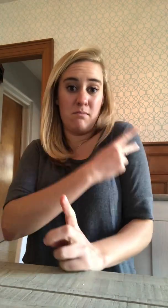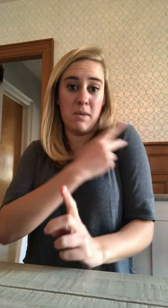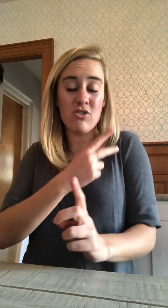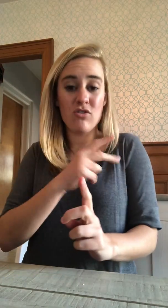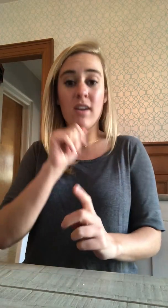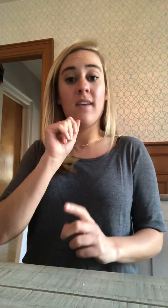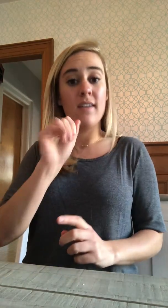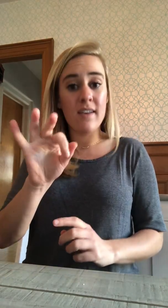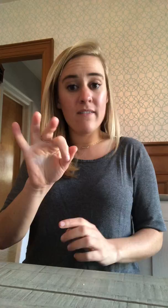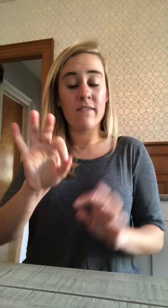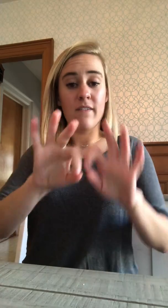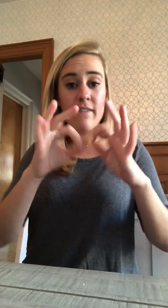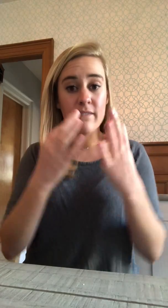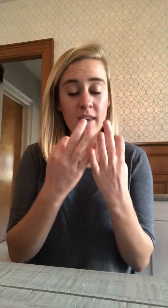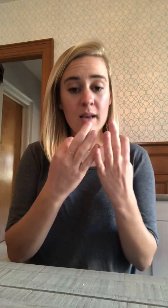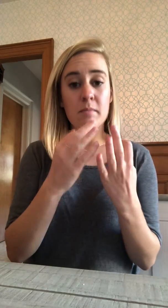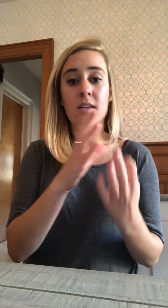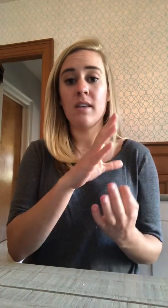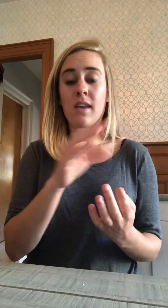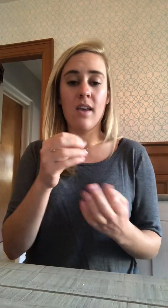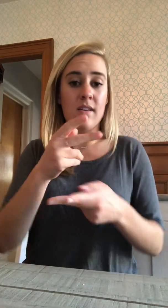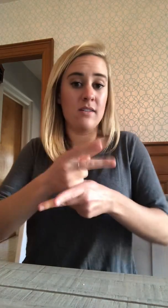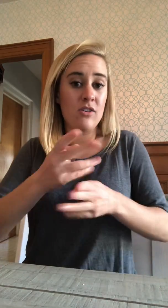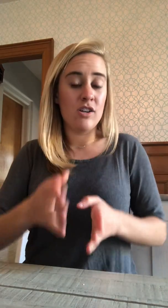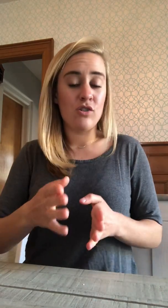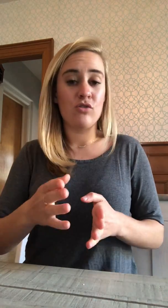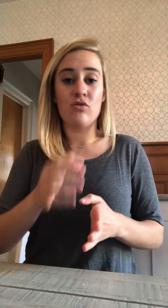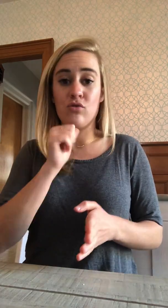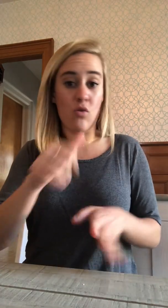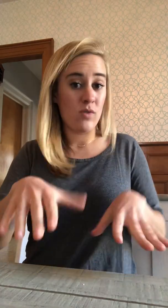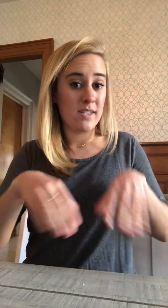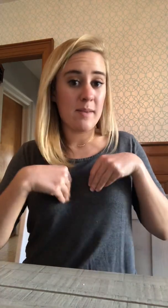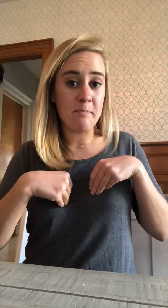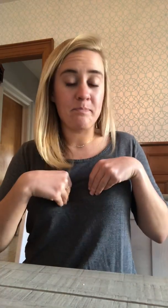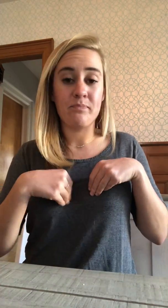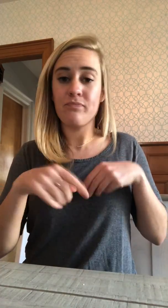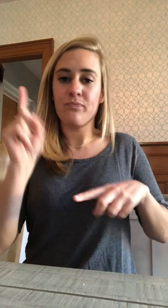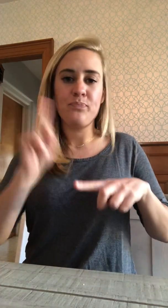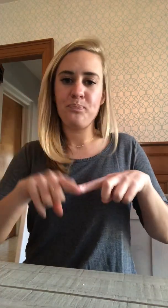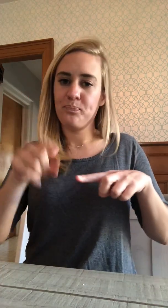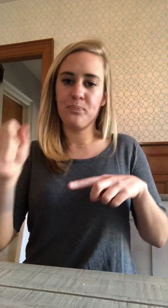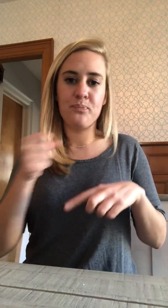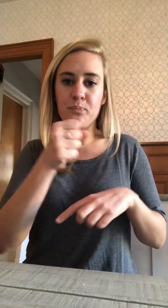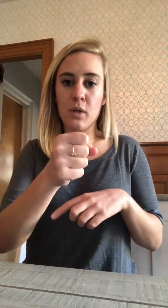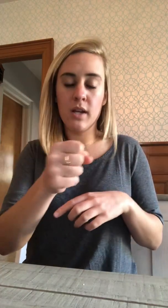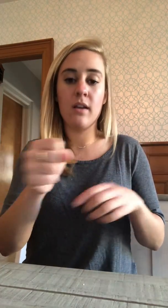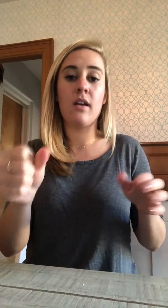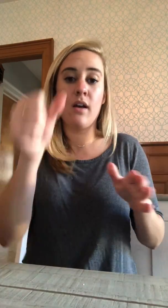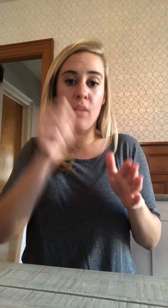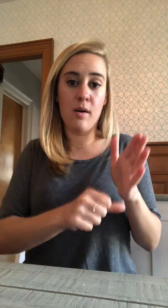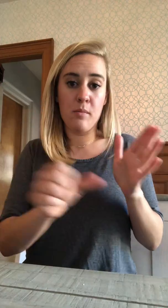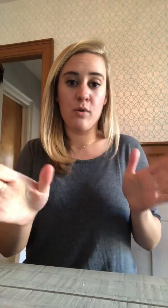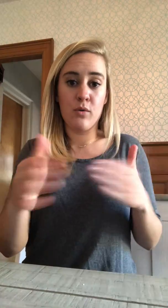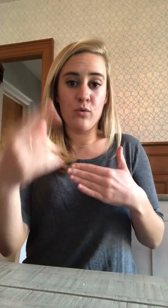family and the caregivers do not buy this, you can't take them to the operating room, because you're asking for trouble. You cannot